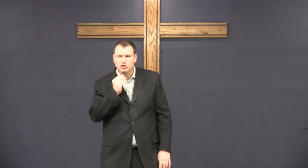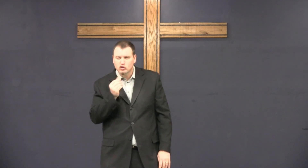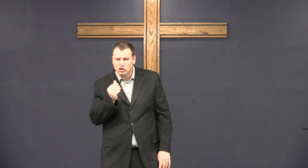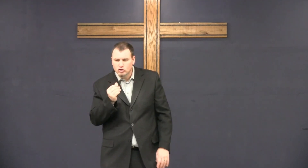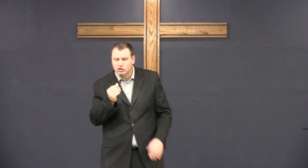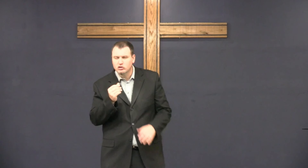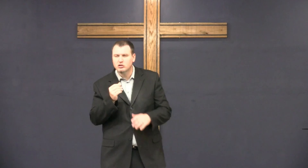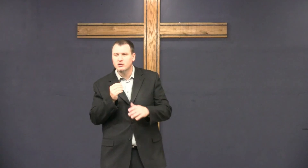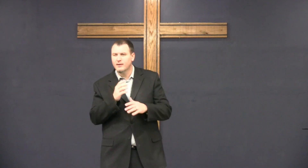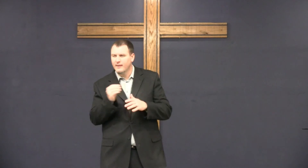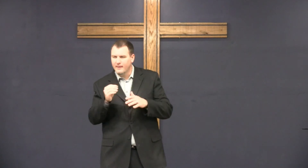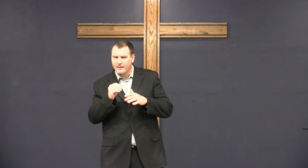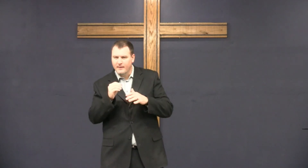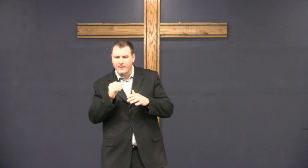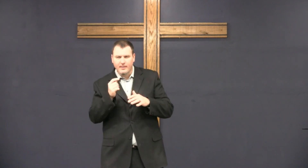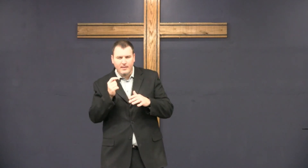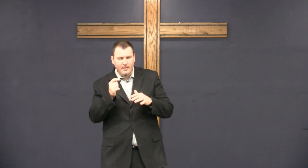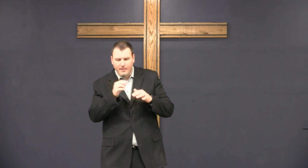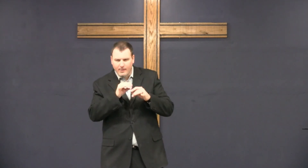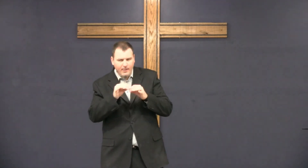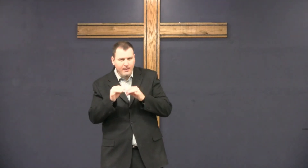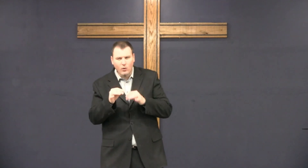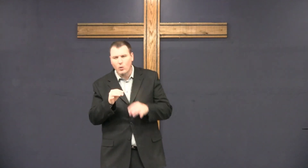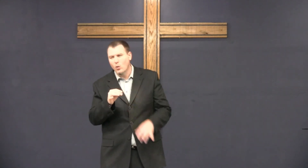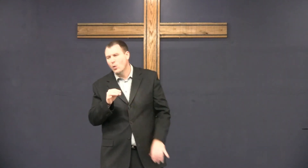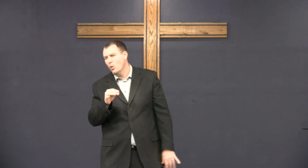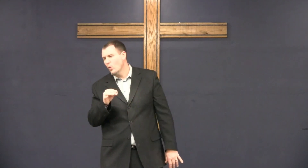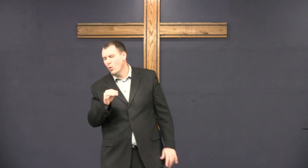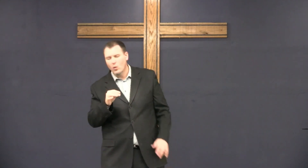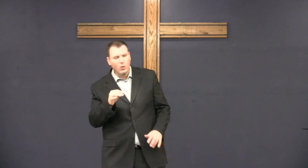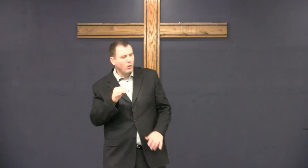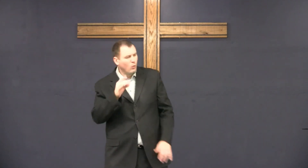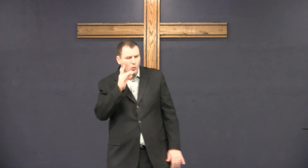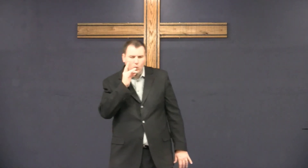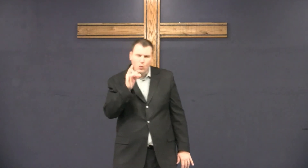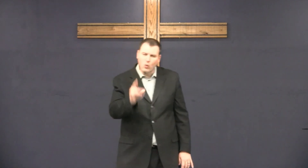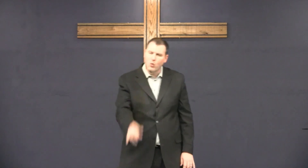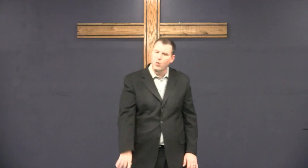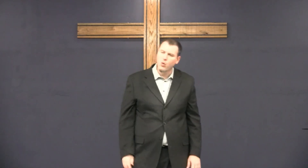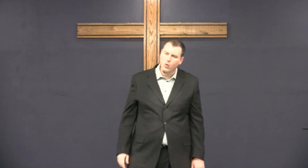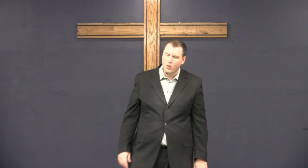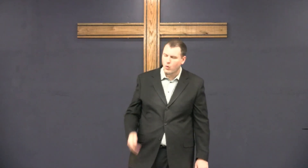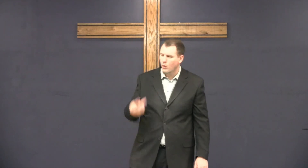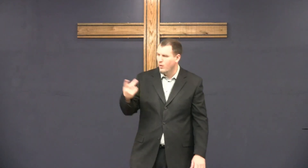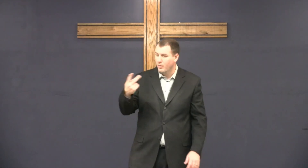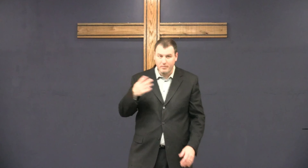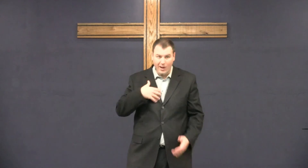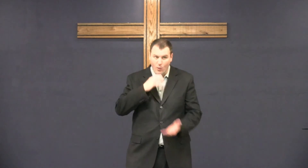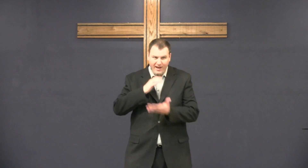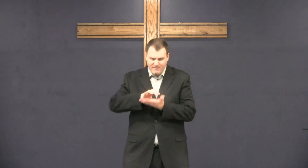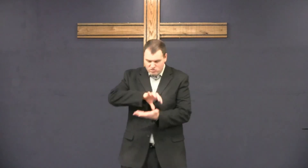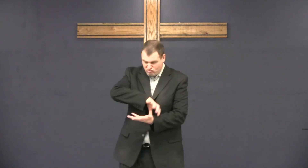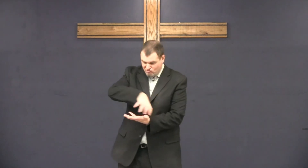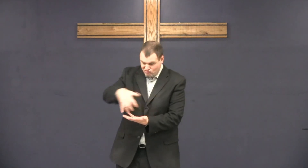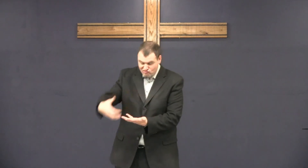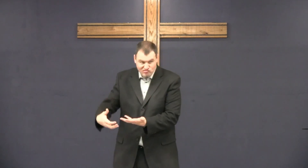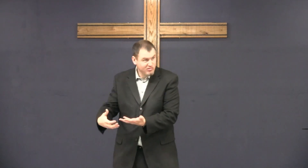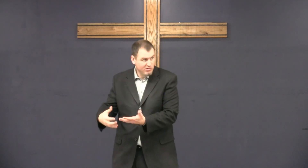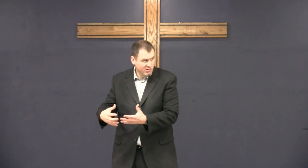It had like brown sugar and some other stuff on it. It was delicious. My wife had a